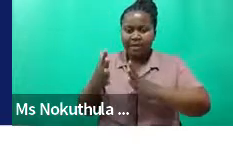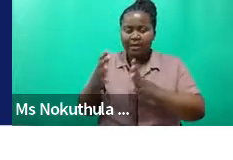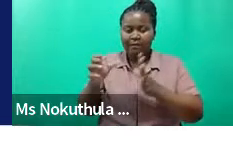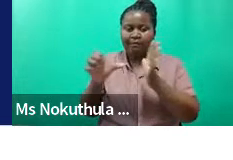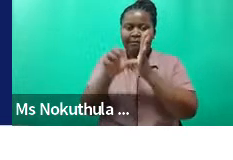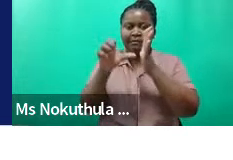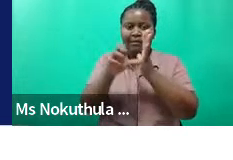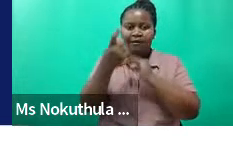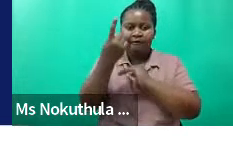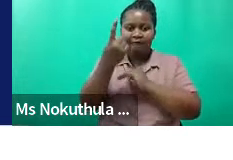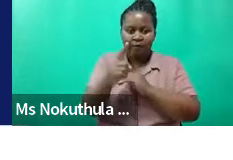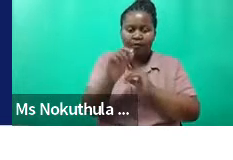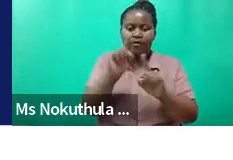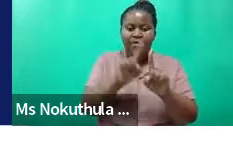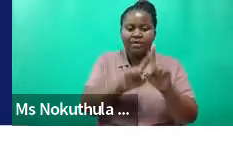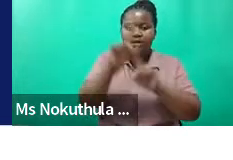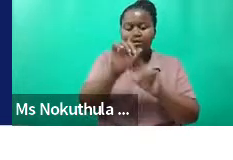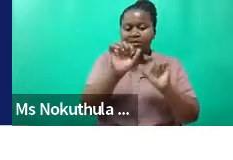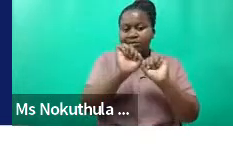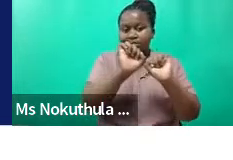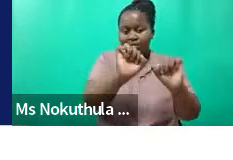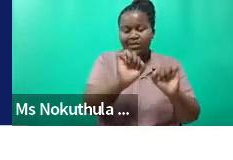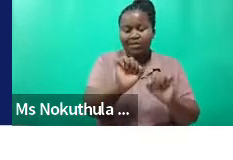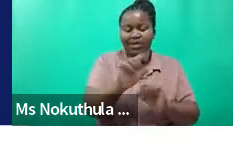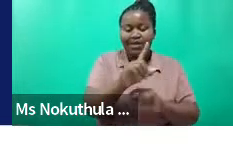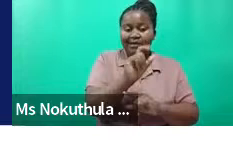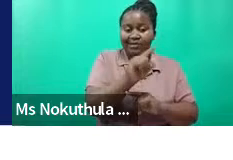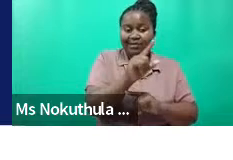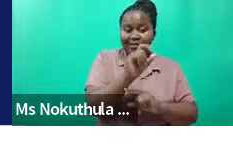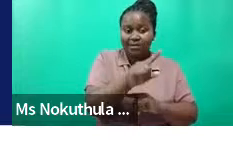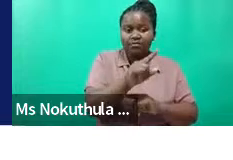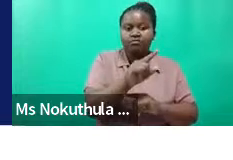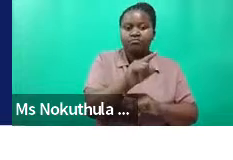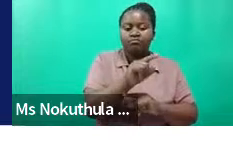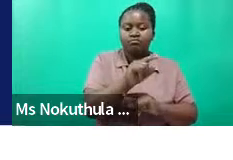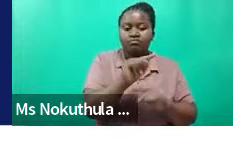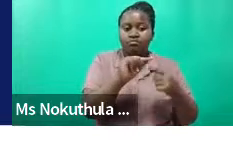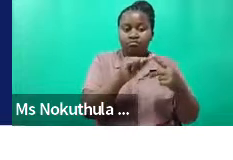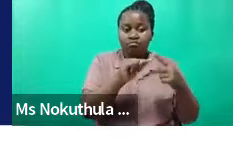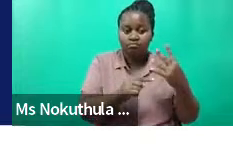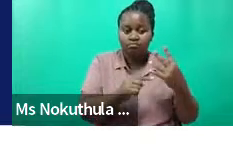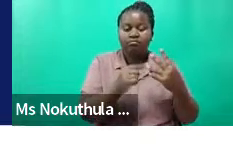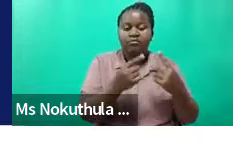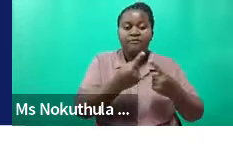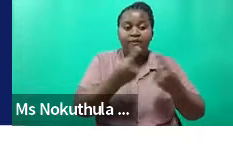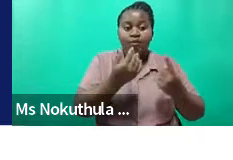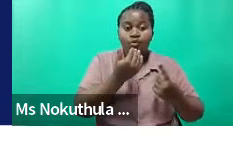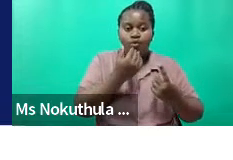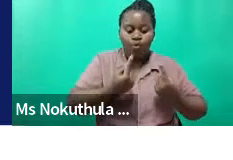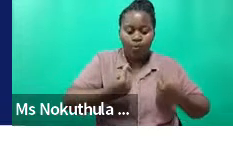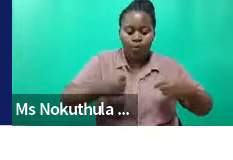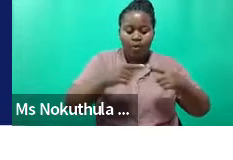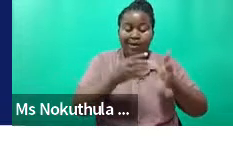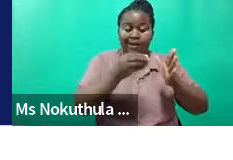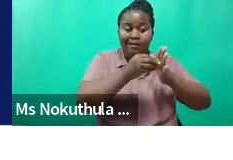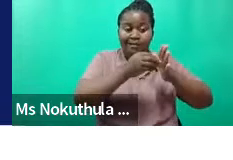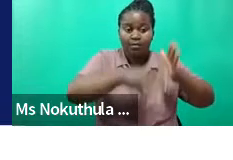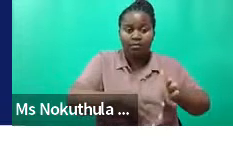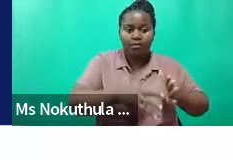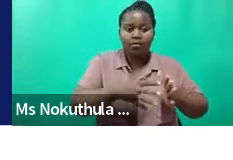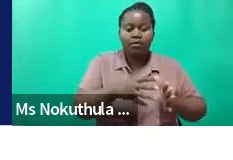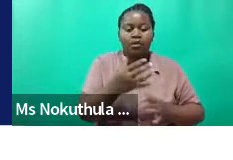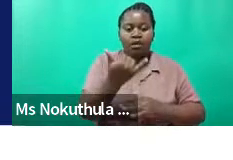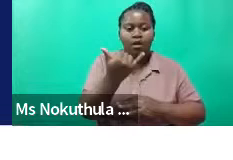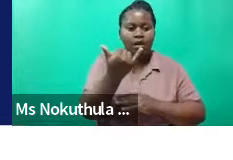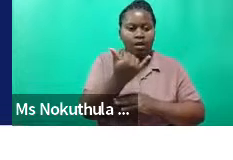success. And so these are just a few quotes from our student. So I was kind of like depressed. I